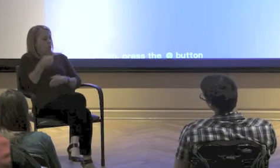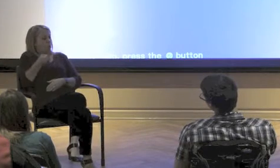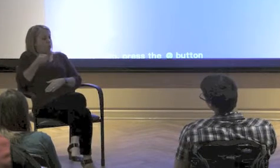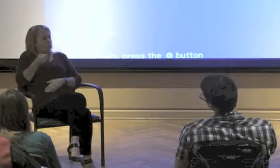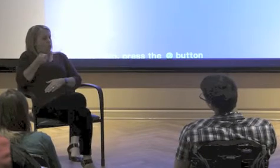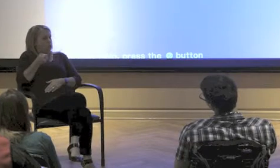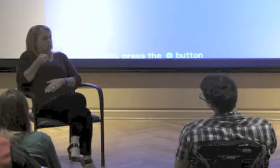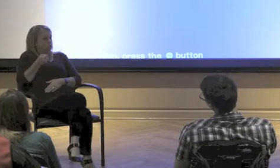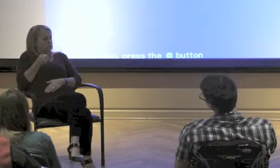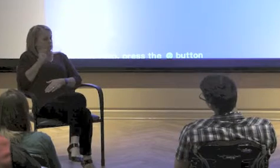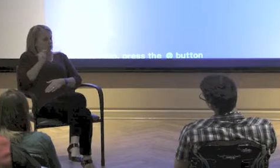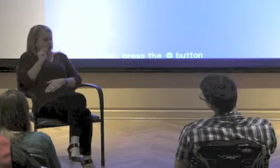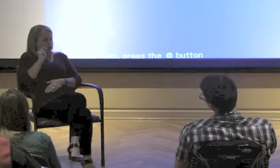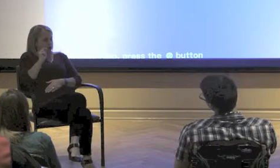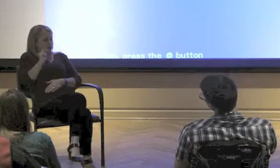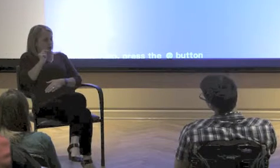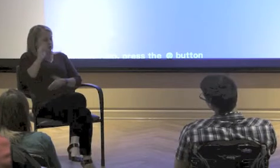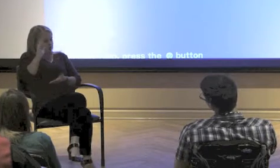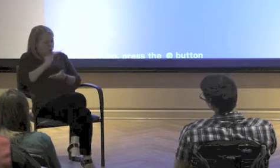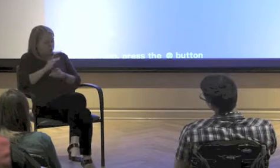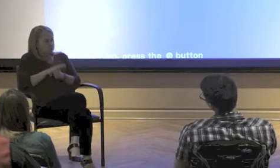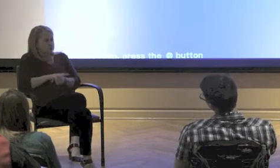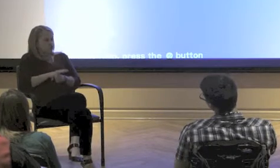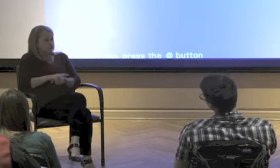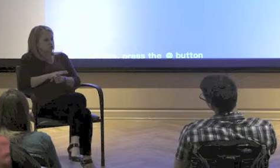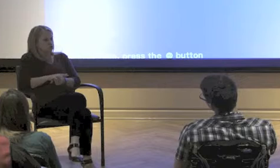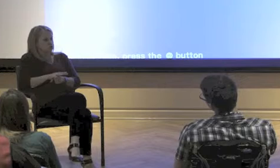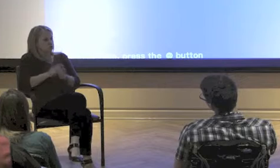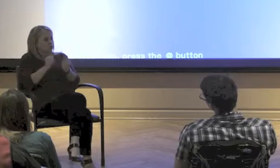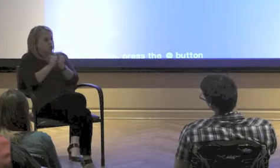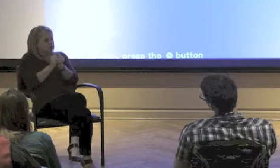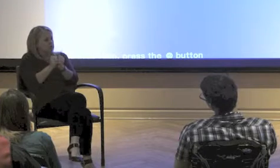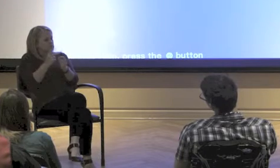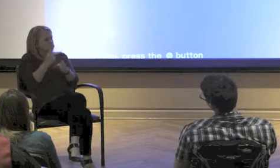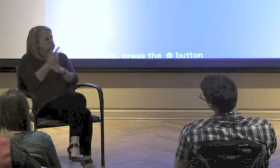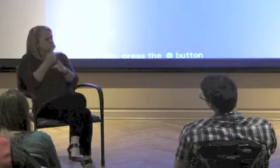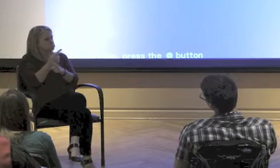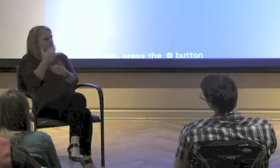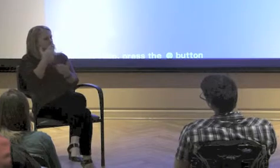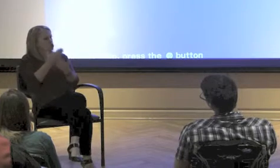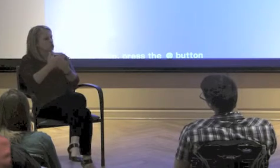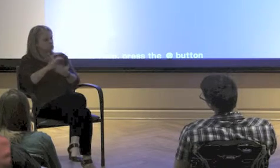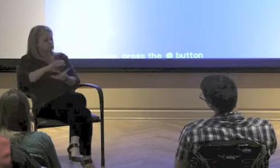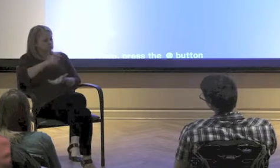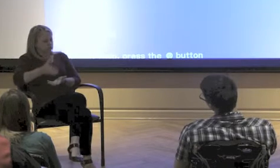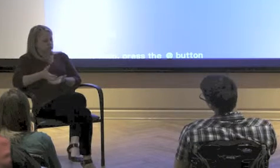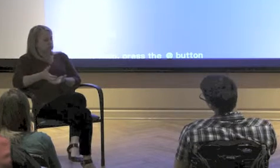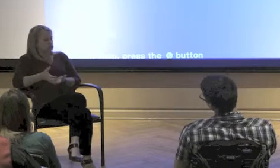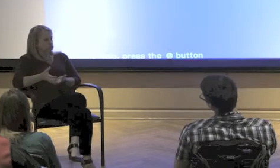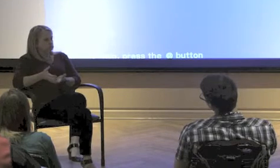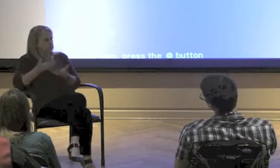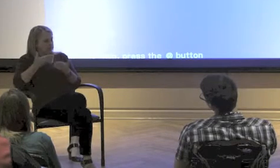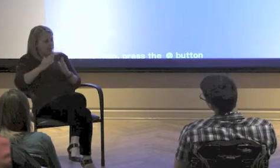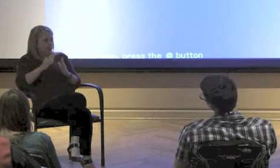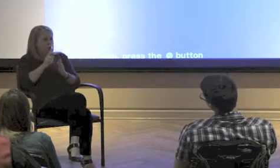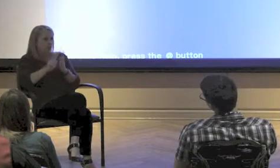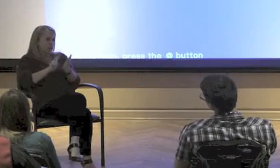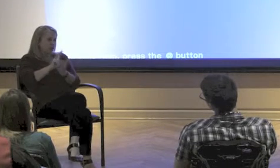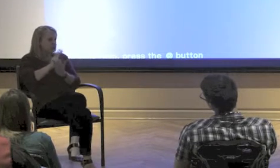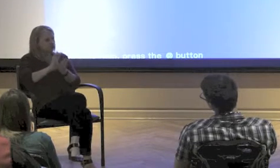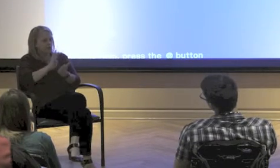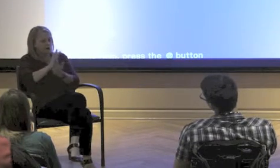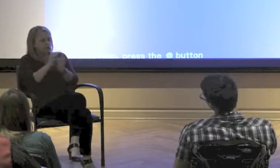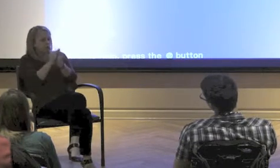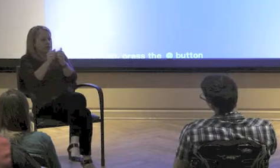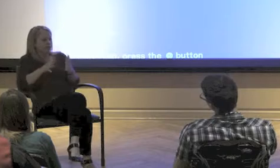urine at low pressures with an adequate capacity to allow you to go 3 to 4 hours